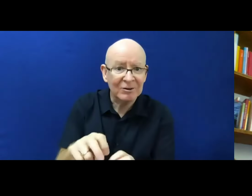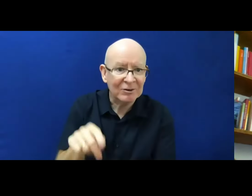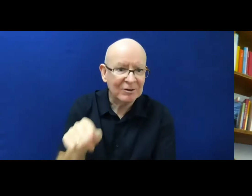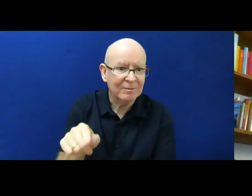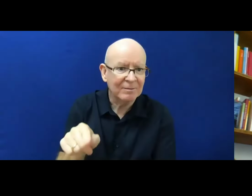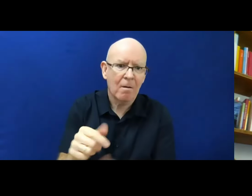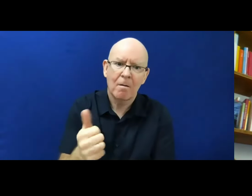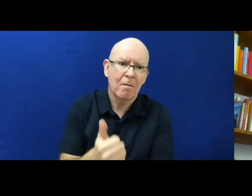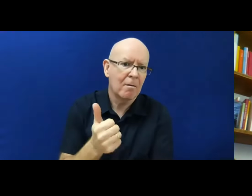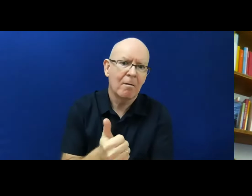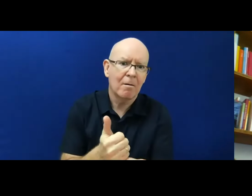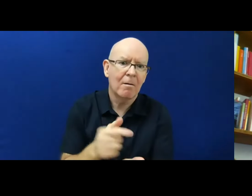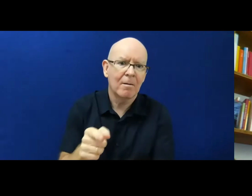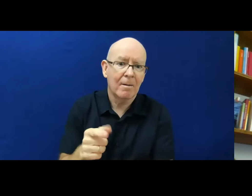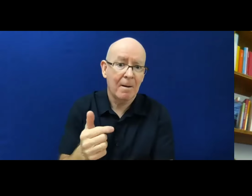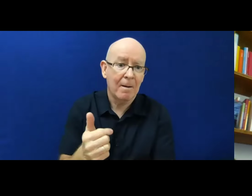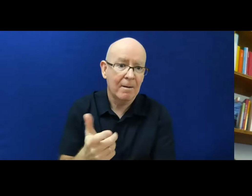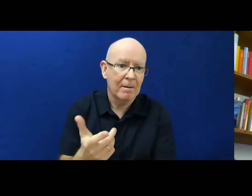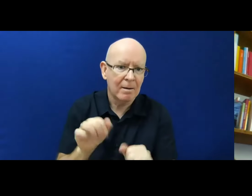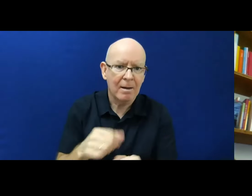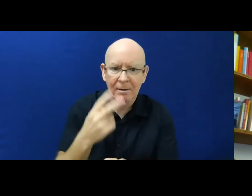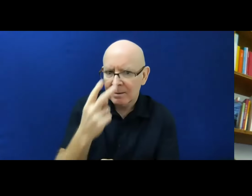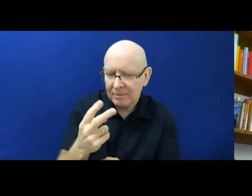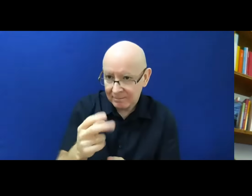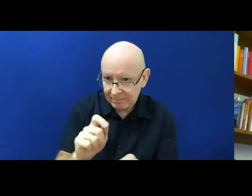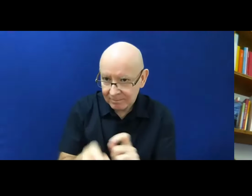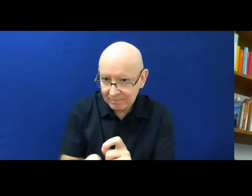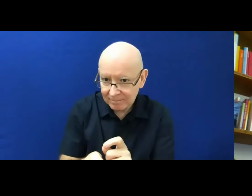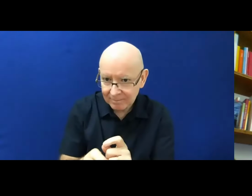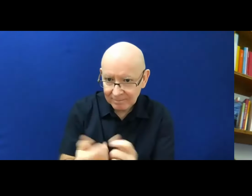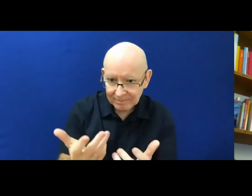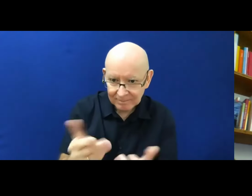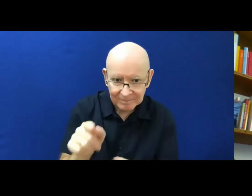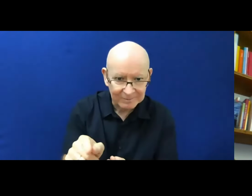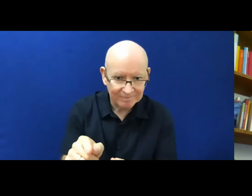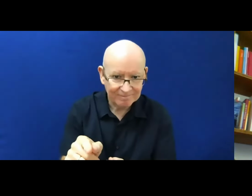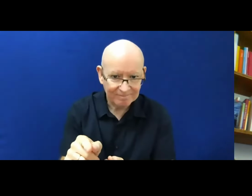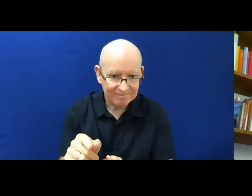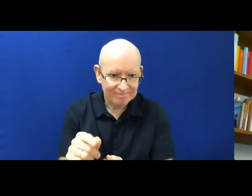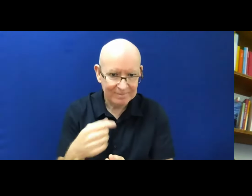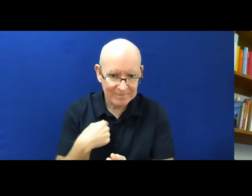clear that we could say, within 2 or 4 years, we're going to follow up and we will check on this.